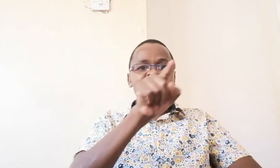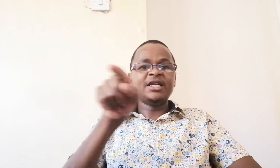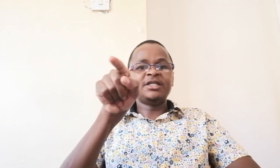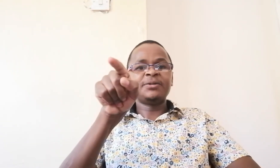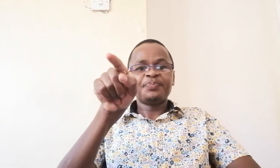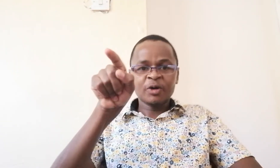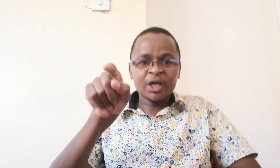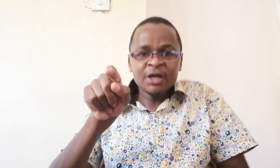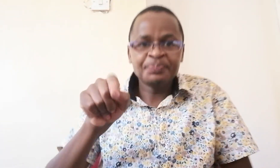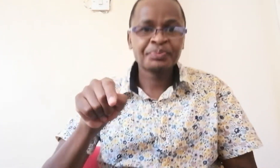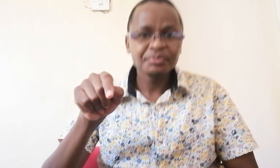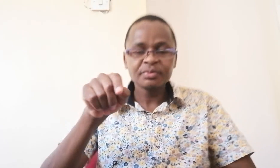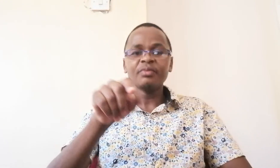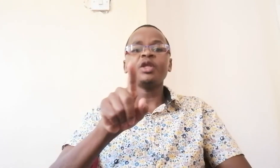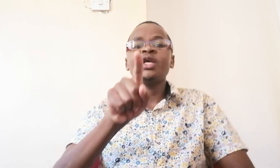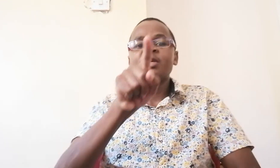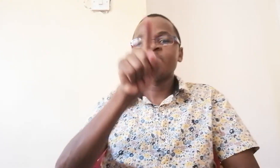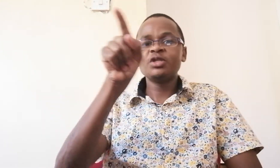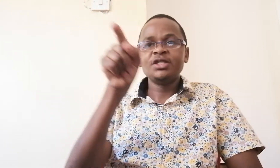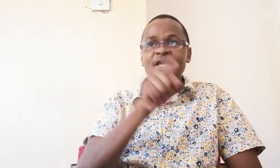Z. Okay. So Z.